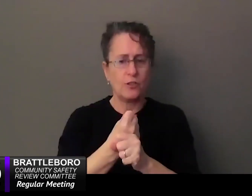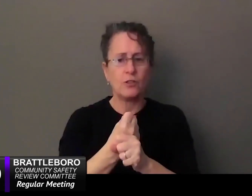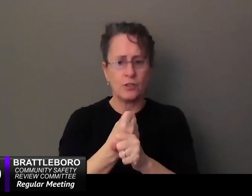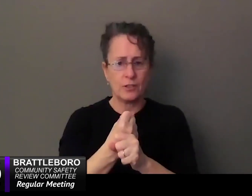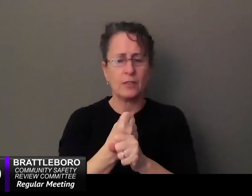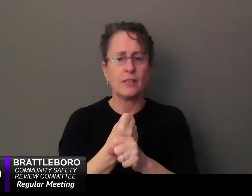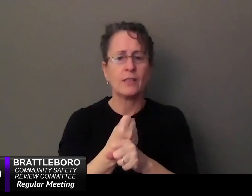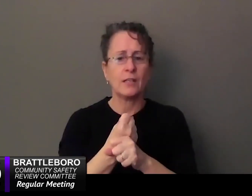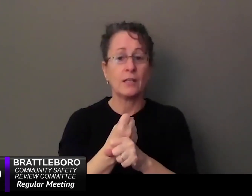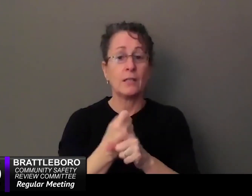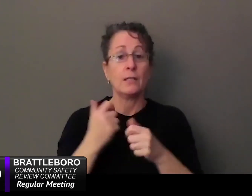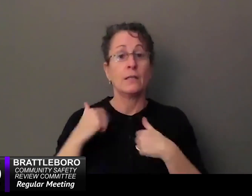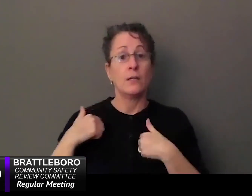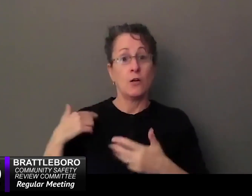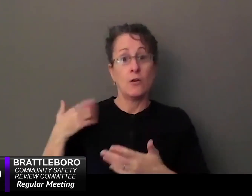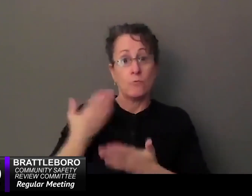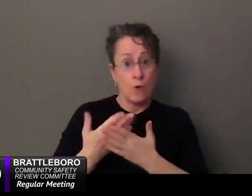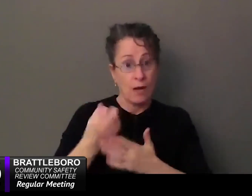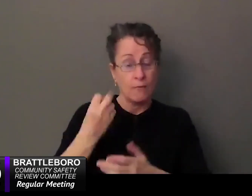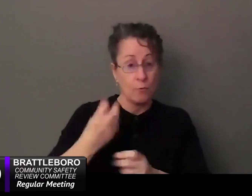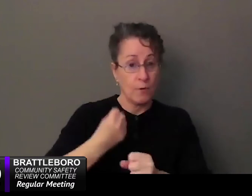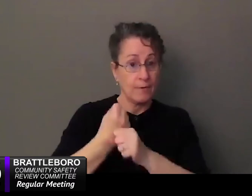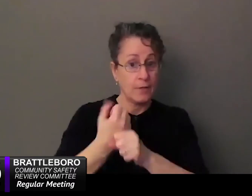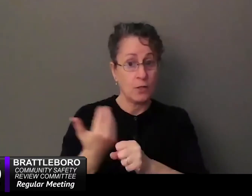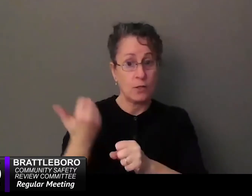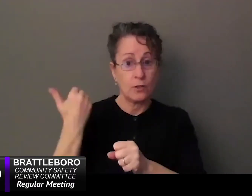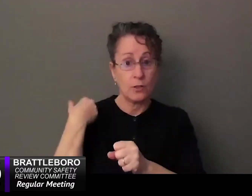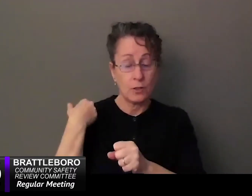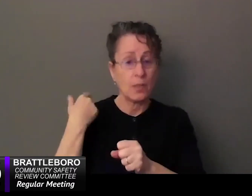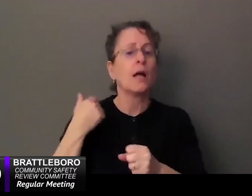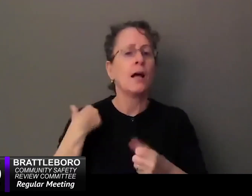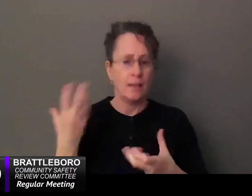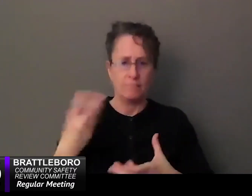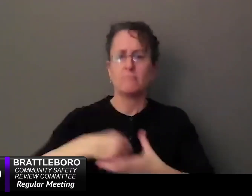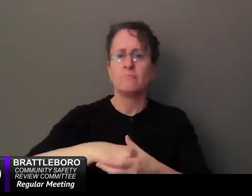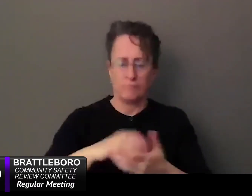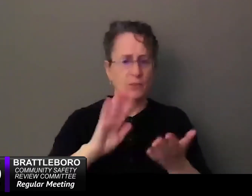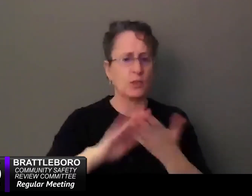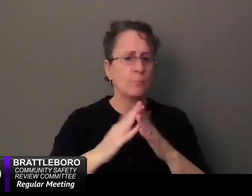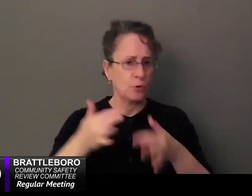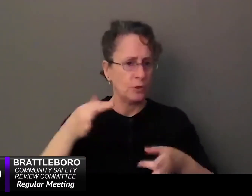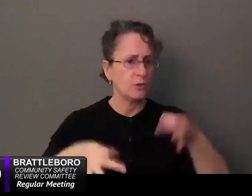got involved with the Community Justice Center.